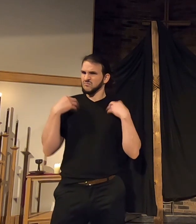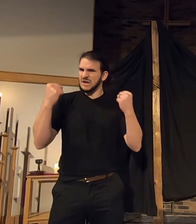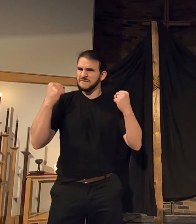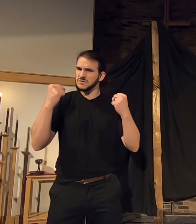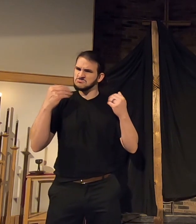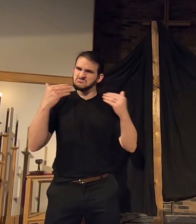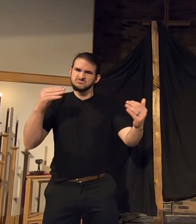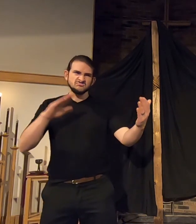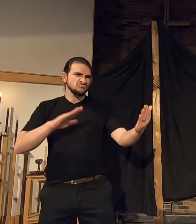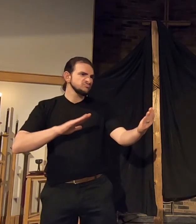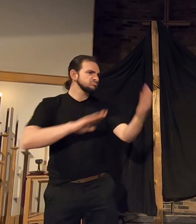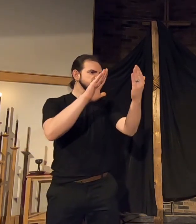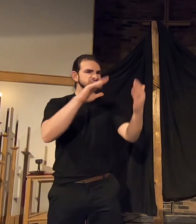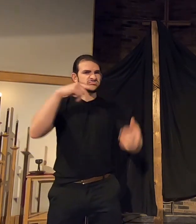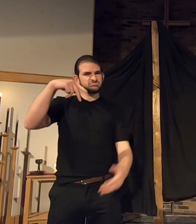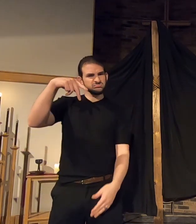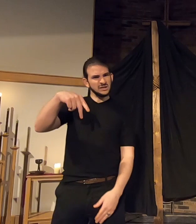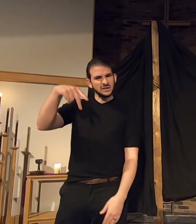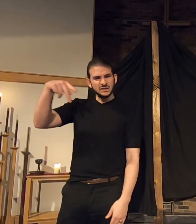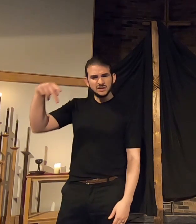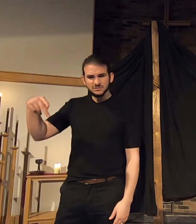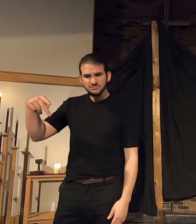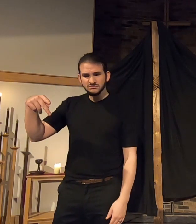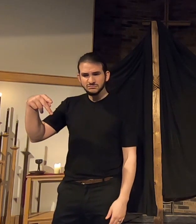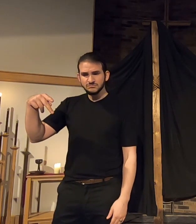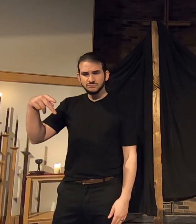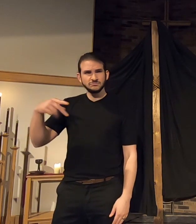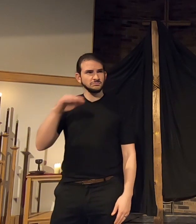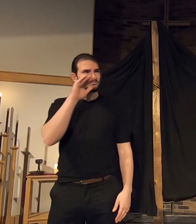was brave enough to ask Pilate for the body of Jesus.